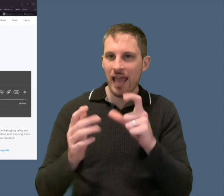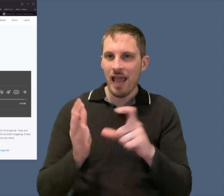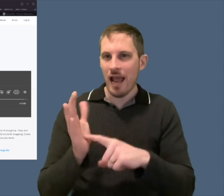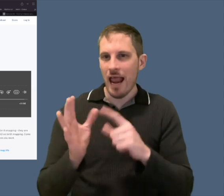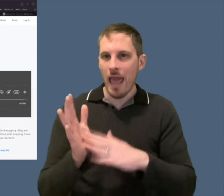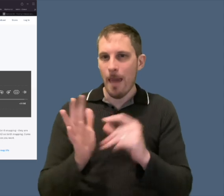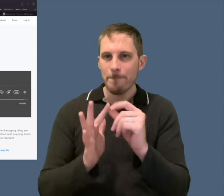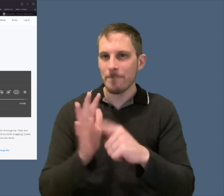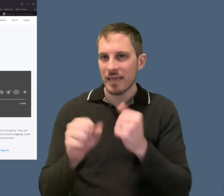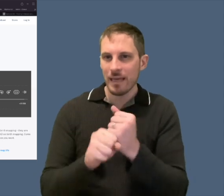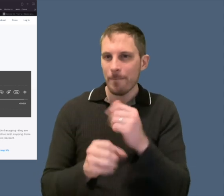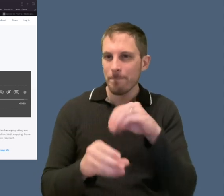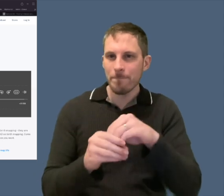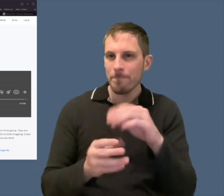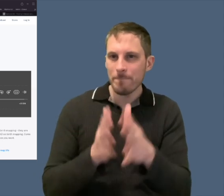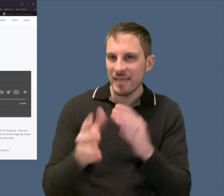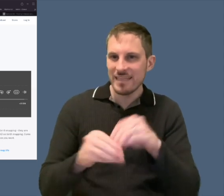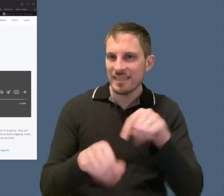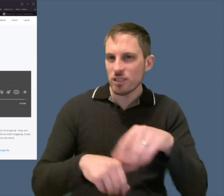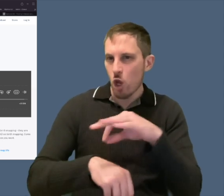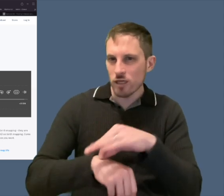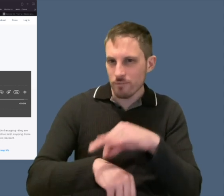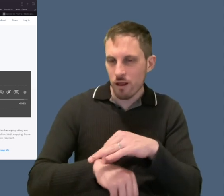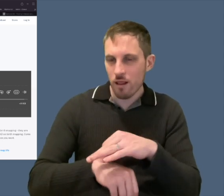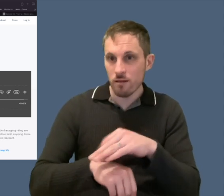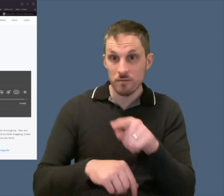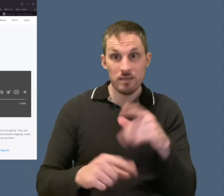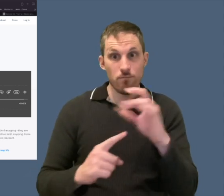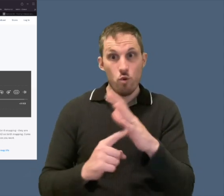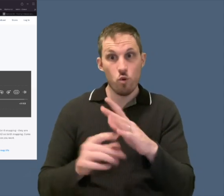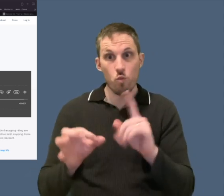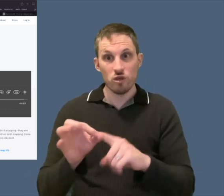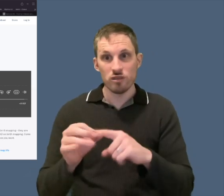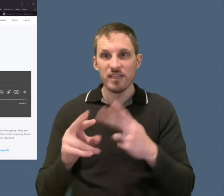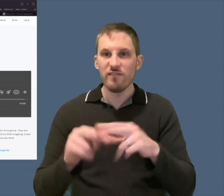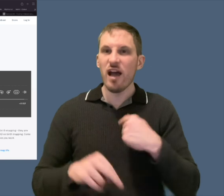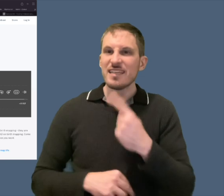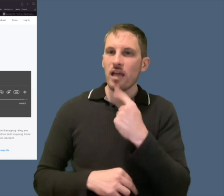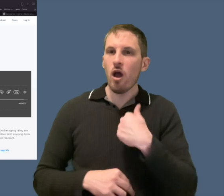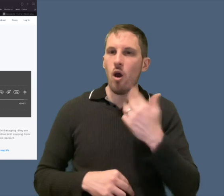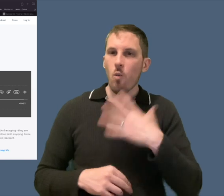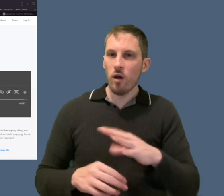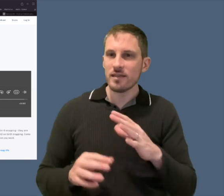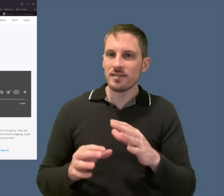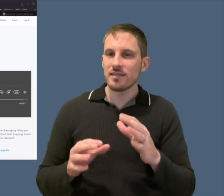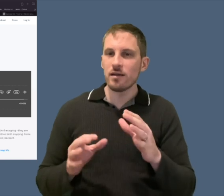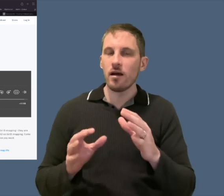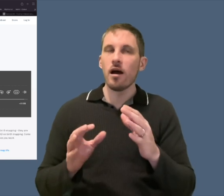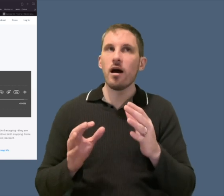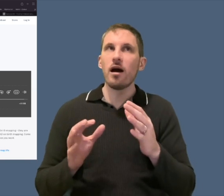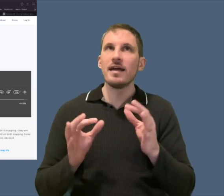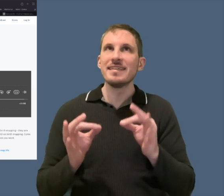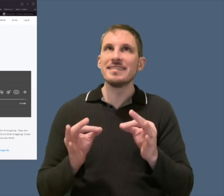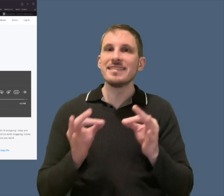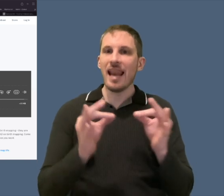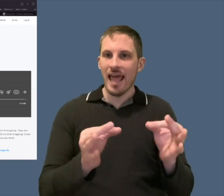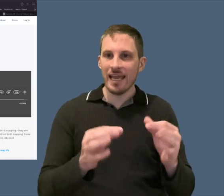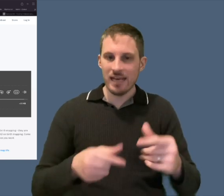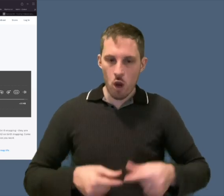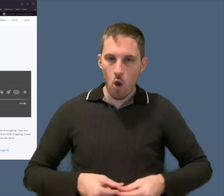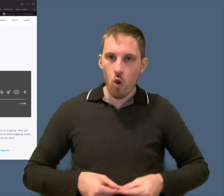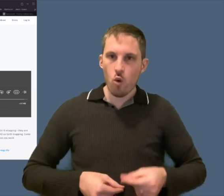hospital? And that's an important question, because if you just write, I want delayed cord clamping on your birth